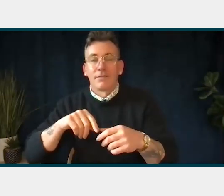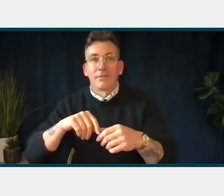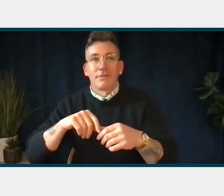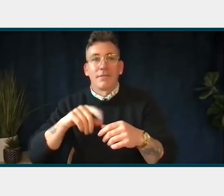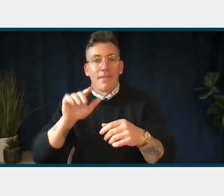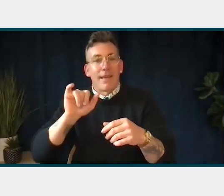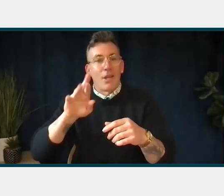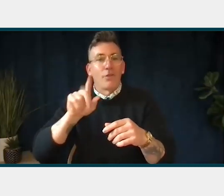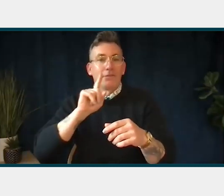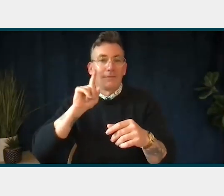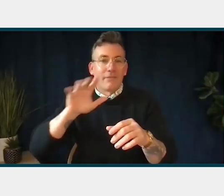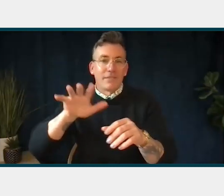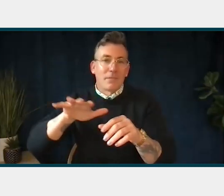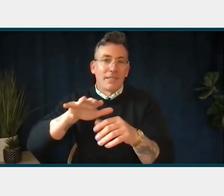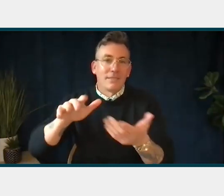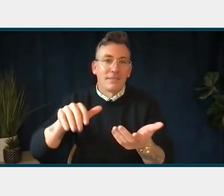air.